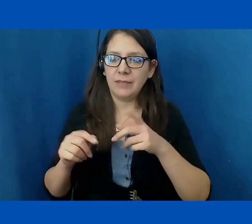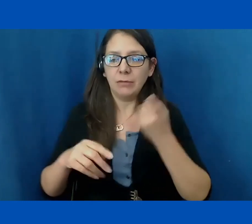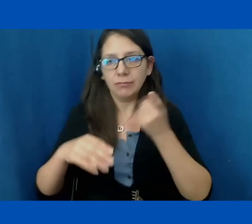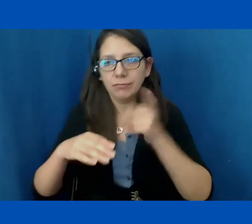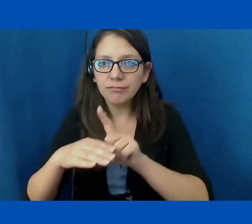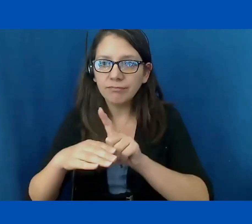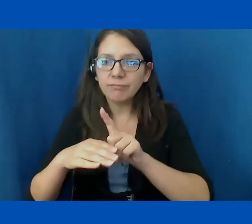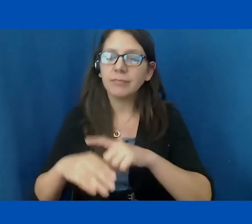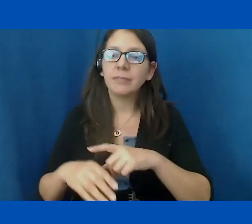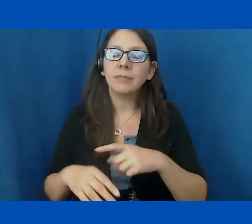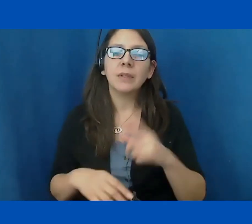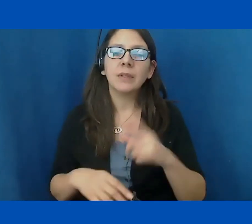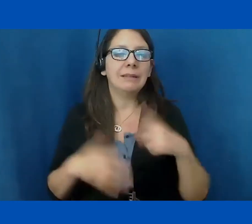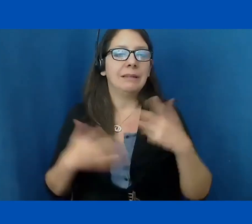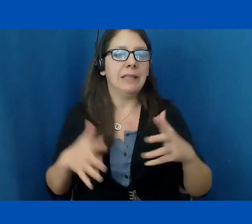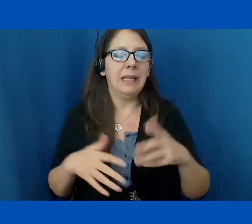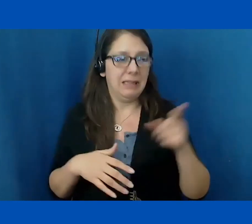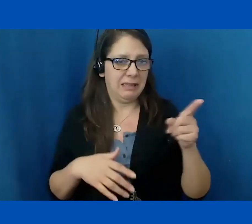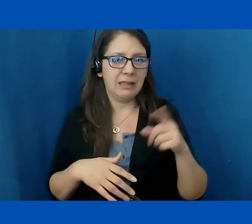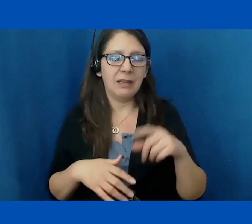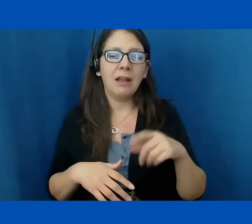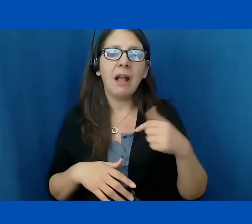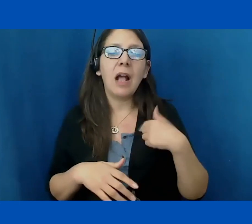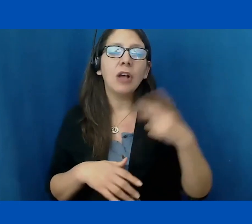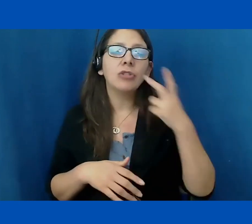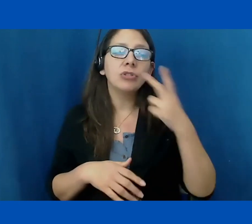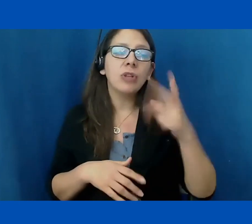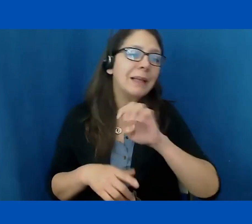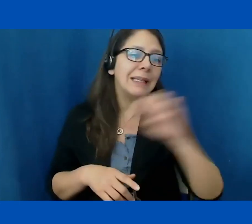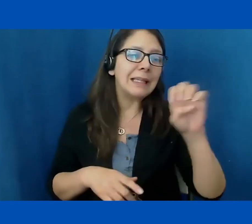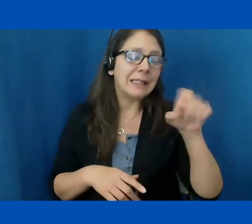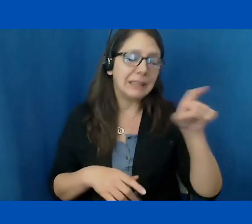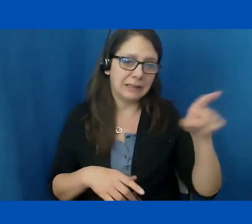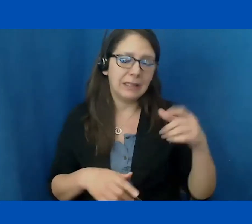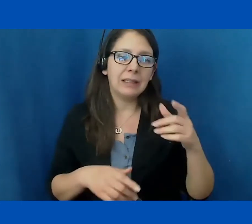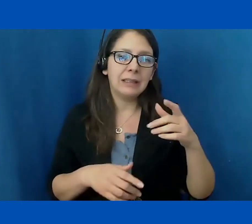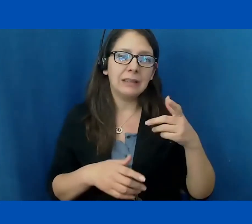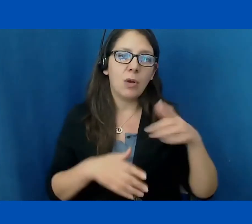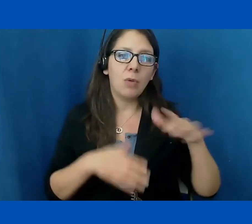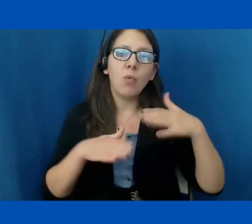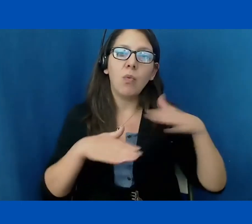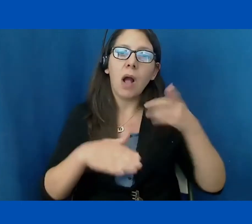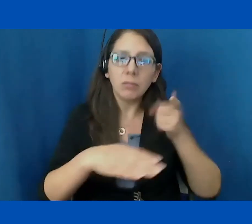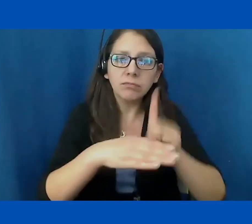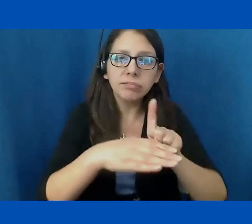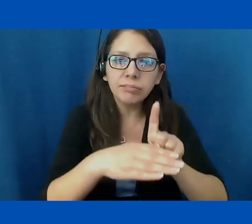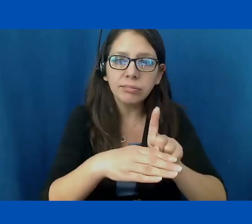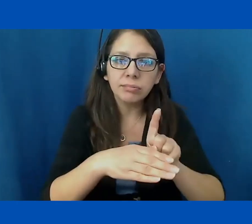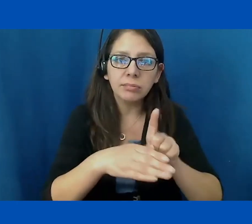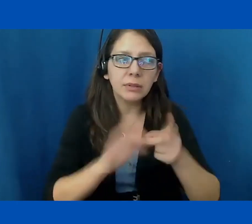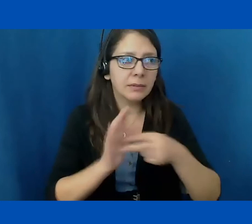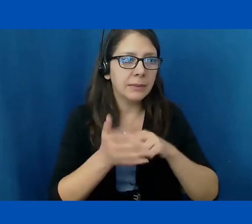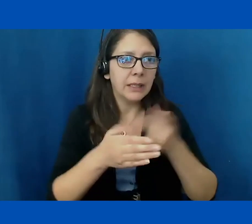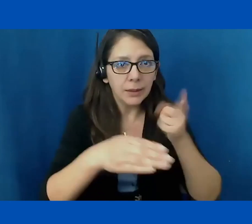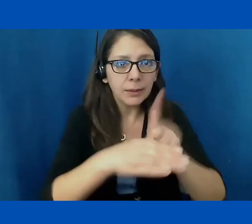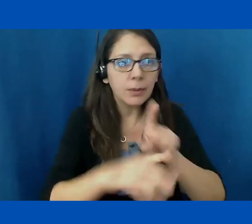cheesesteak place, and I was like, wow. So people just stand here and eat their cheesesteaks. So that's cool,